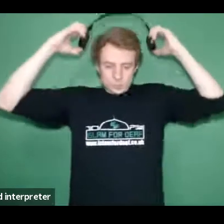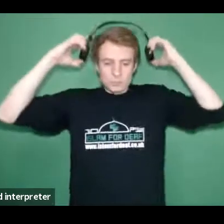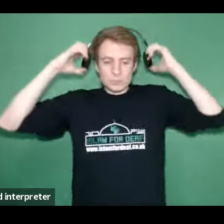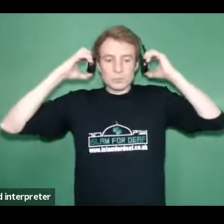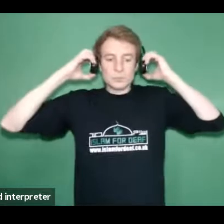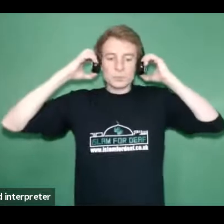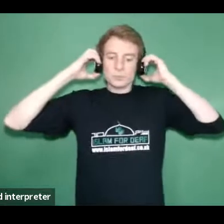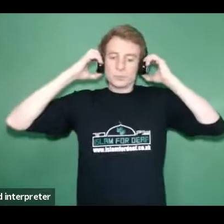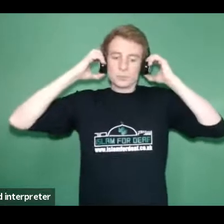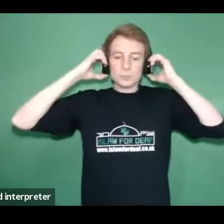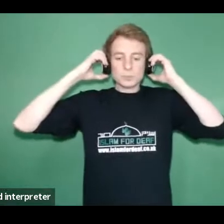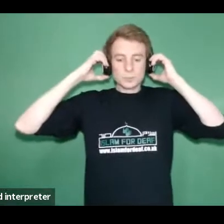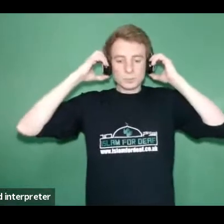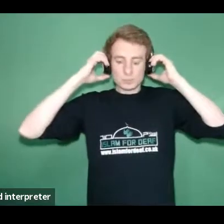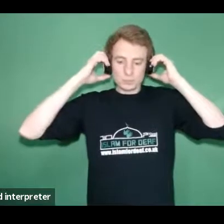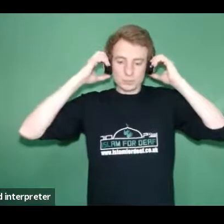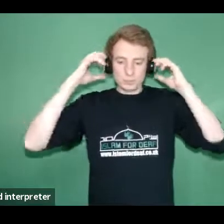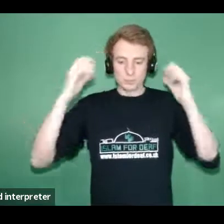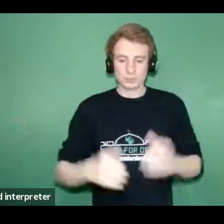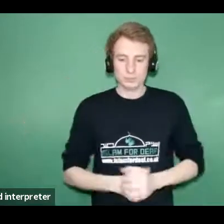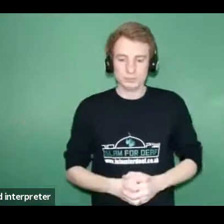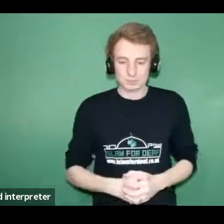Okay. There's Tom.